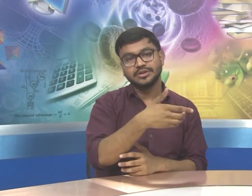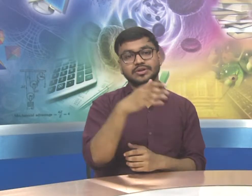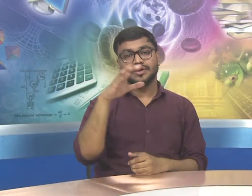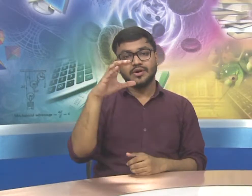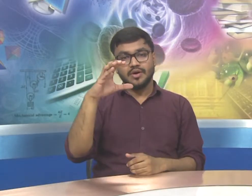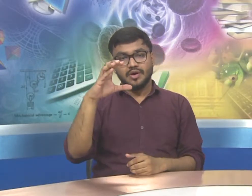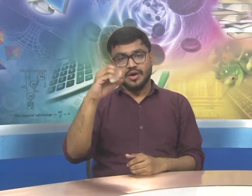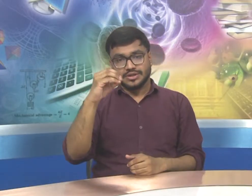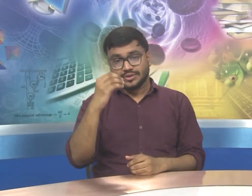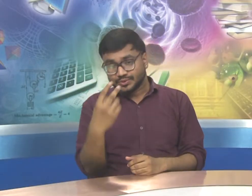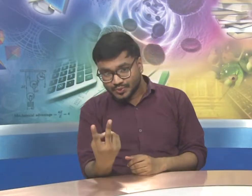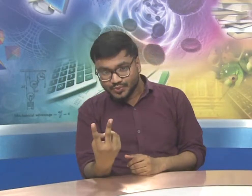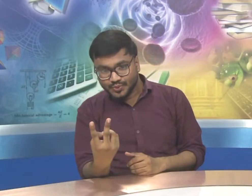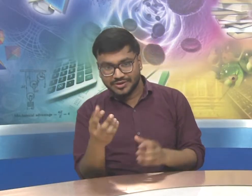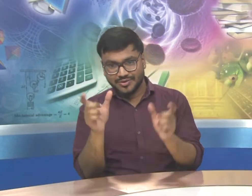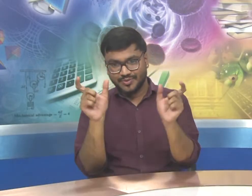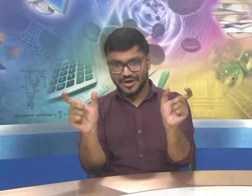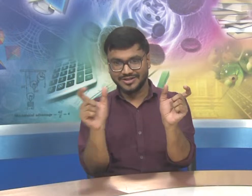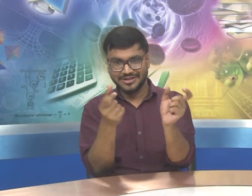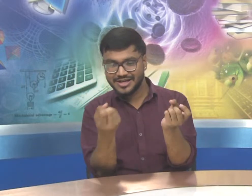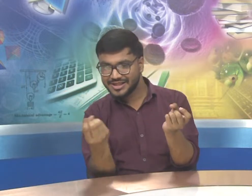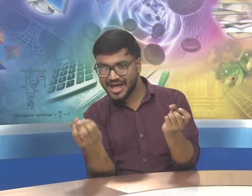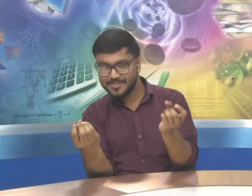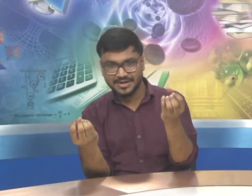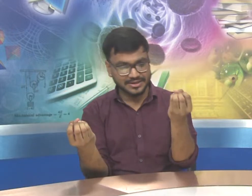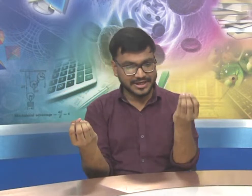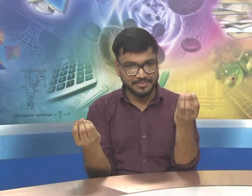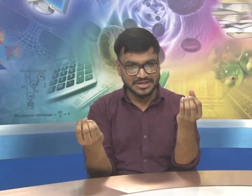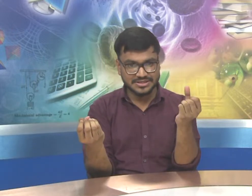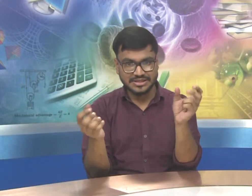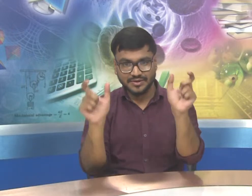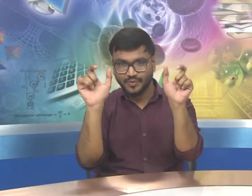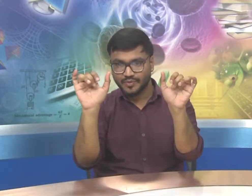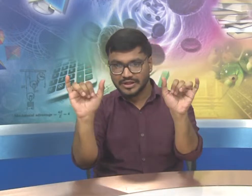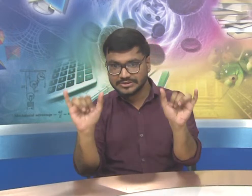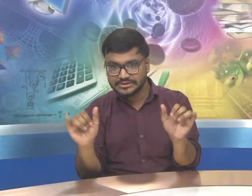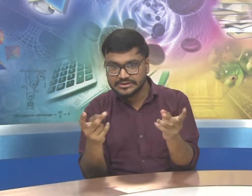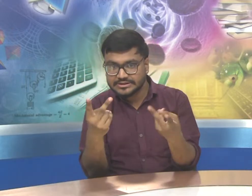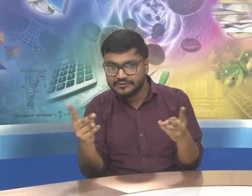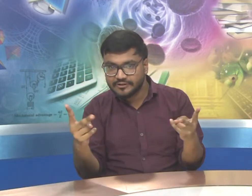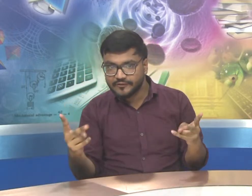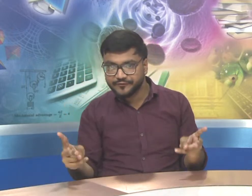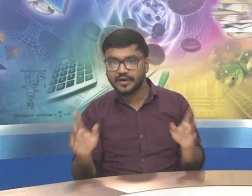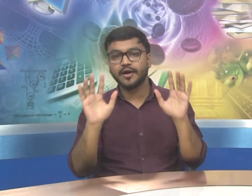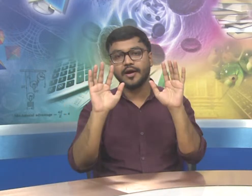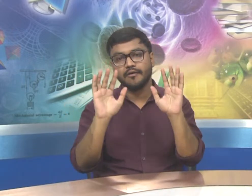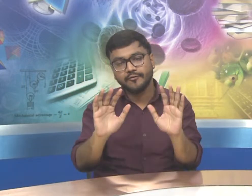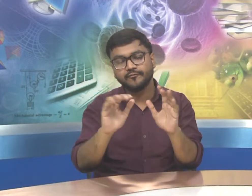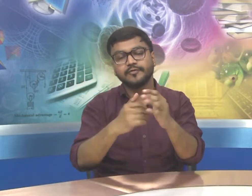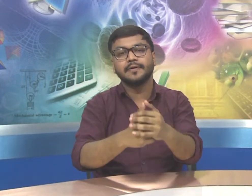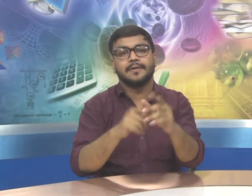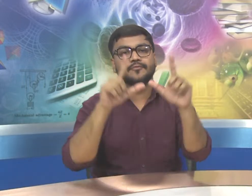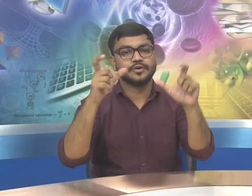For example, first is carbon monoxide and second they can form carbon